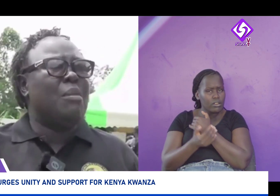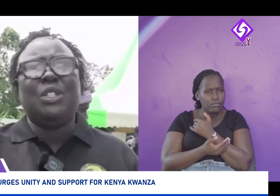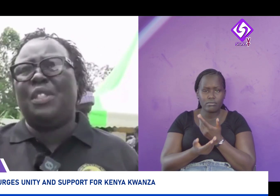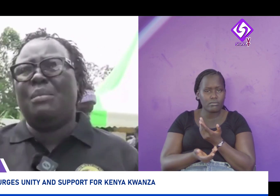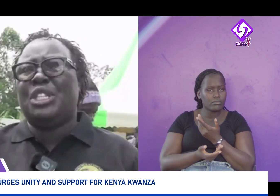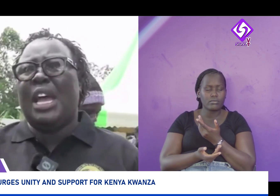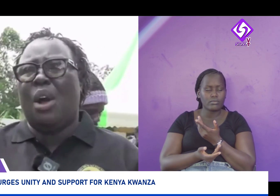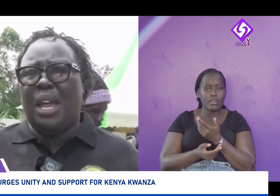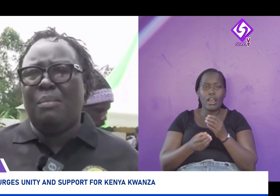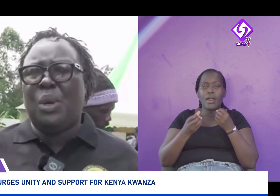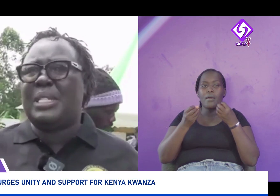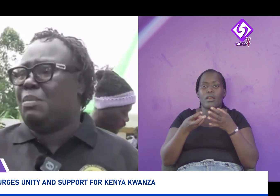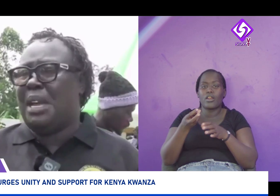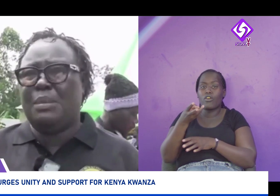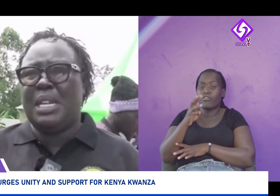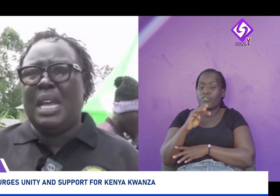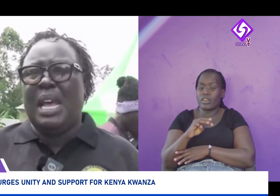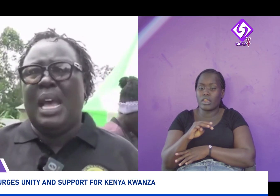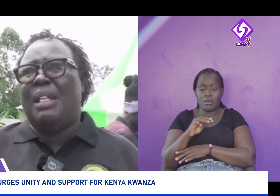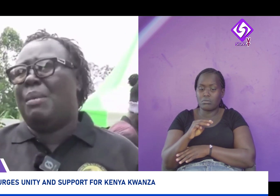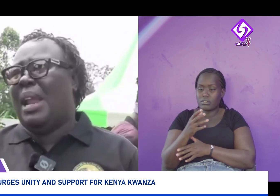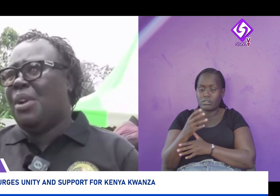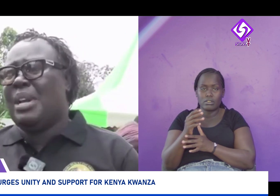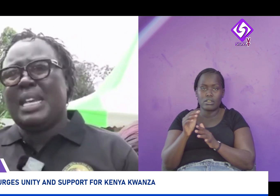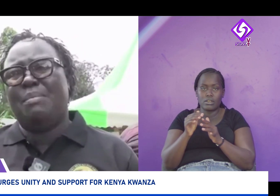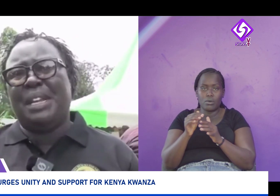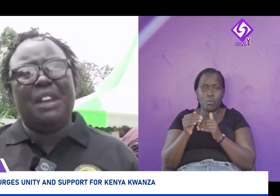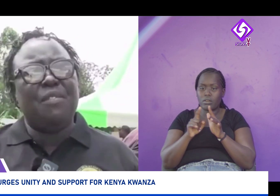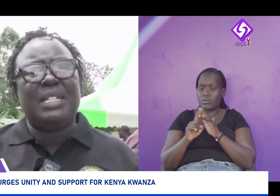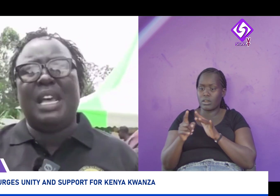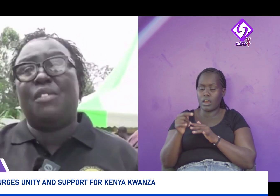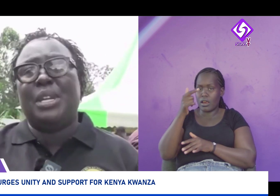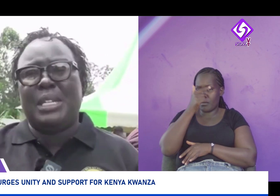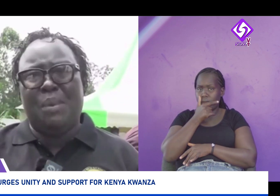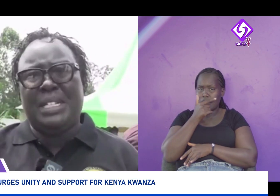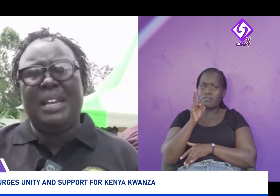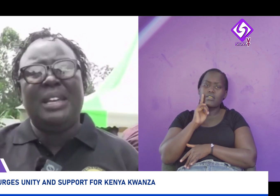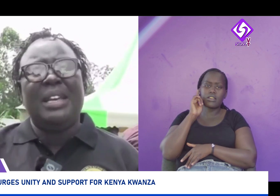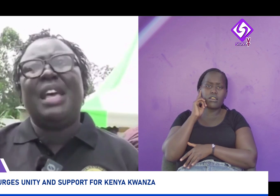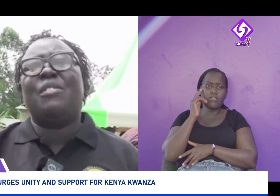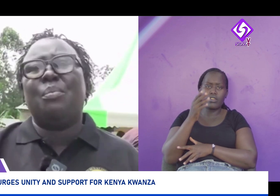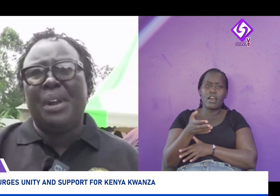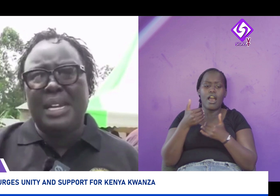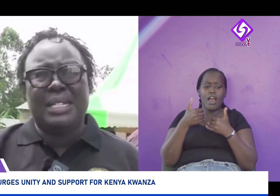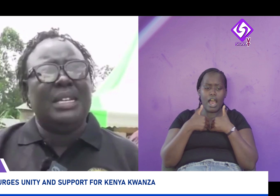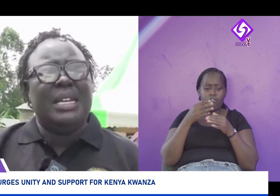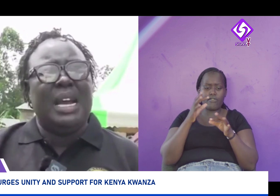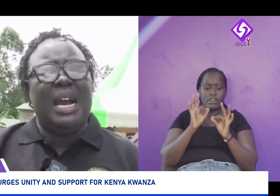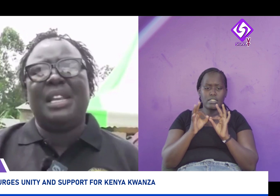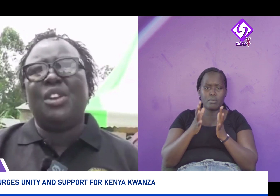most of them shy away because they can't be helped. The blind ones come, the deaf ones, they have no interpreter, they have no brailles, and the